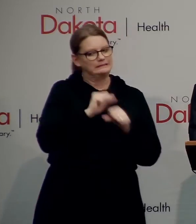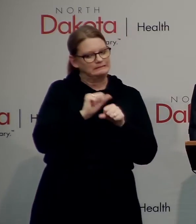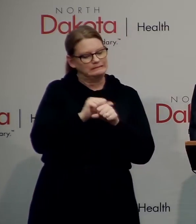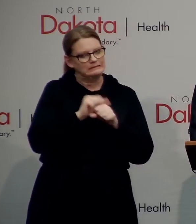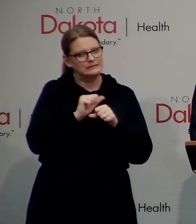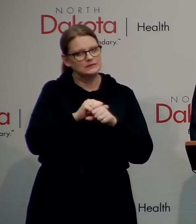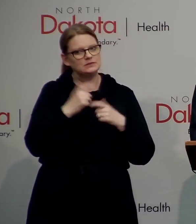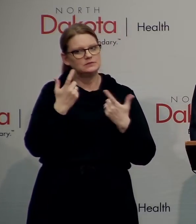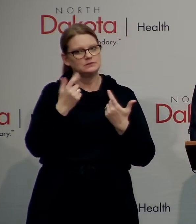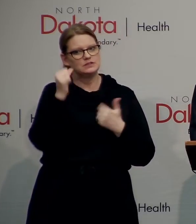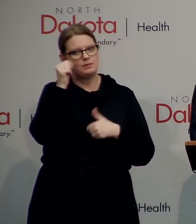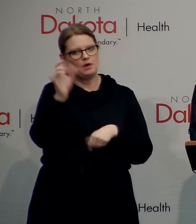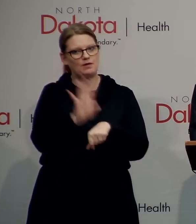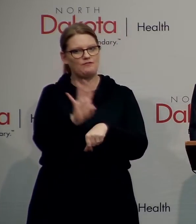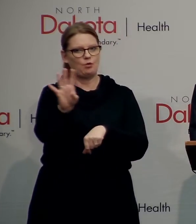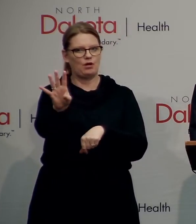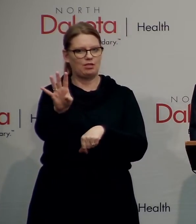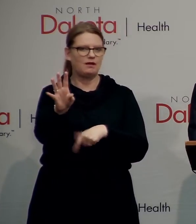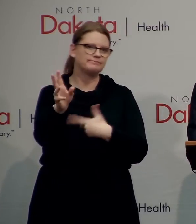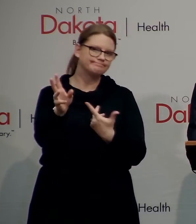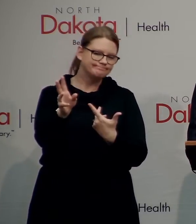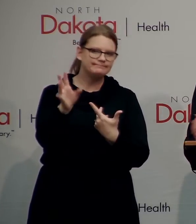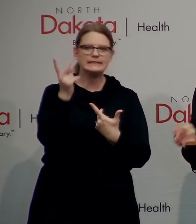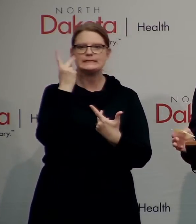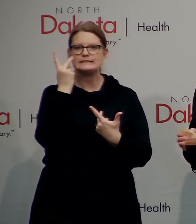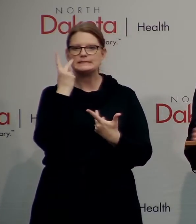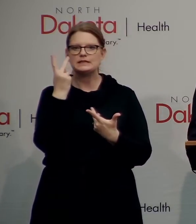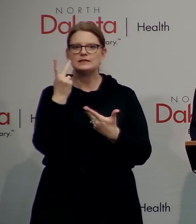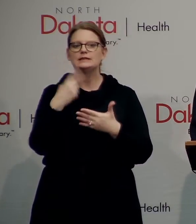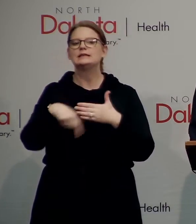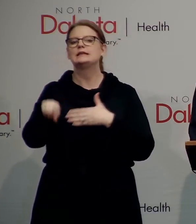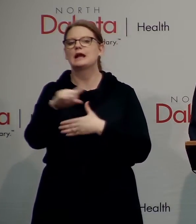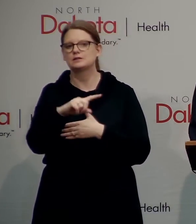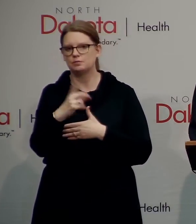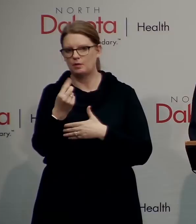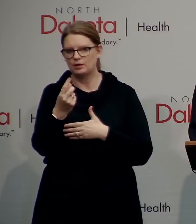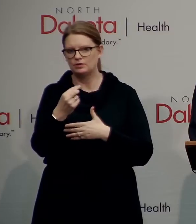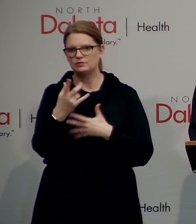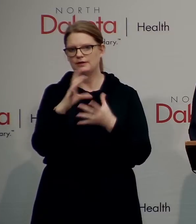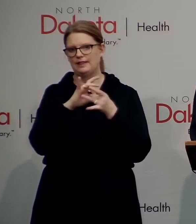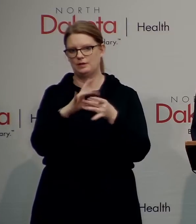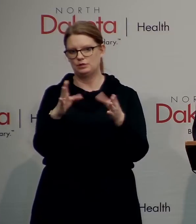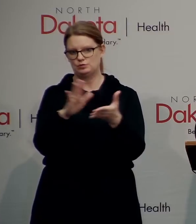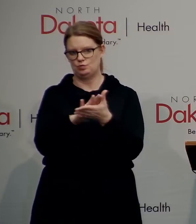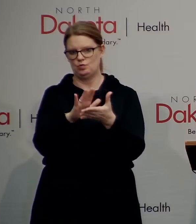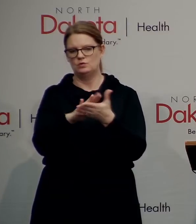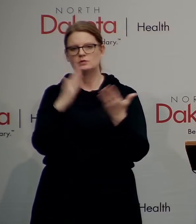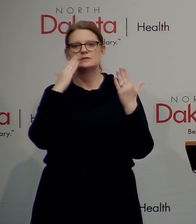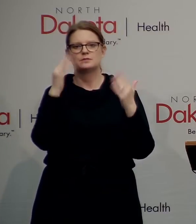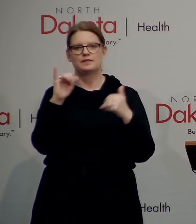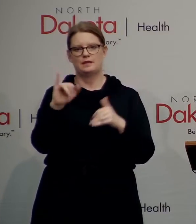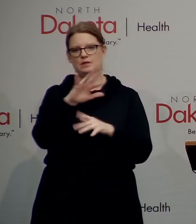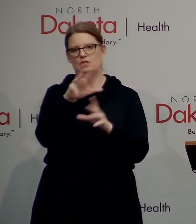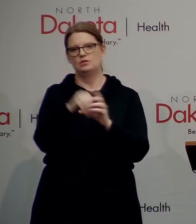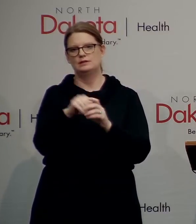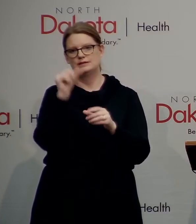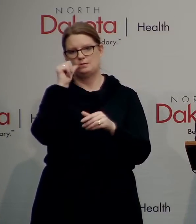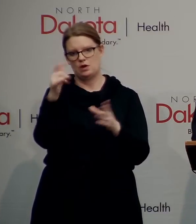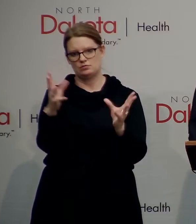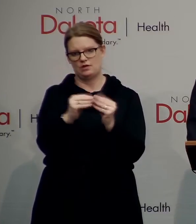guidance by tomorrow at 4 o'clock about what we would do next week related to the schools. So expect that would be part of tomorrow's